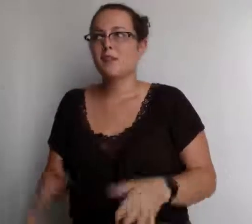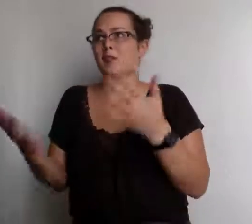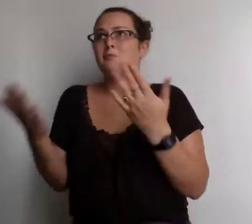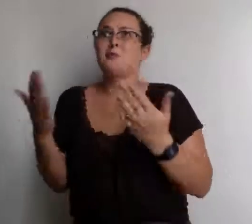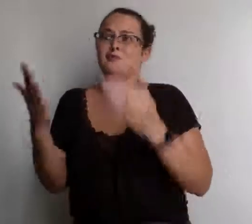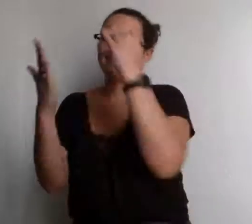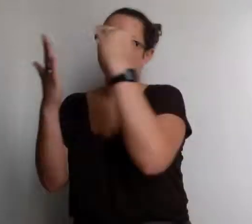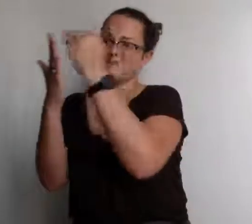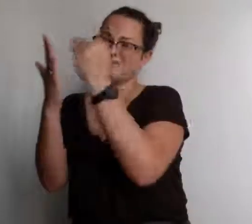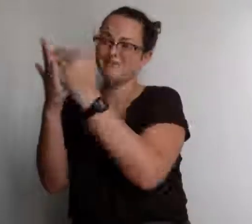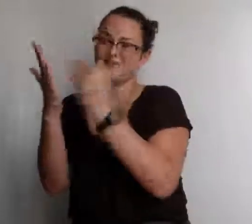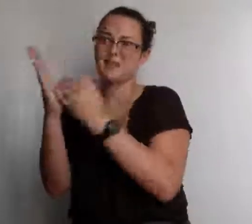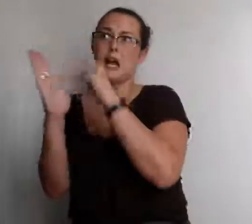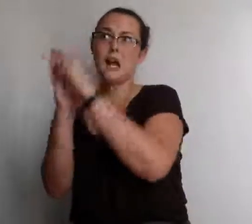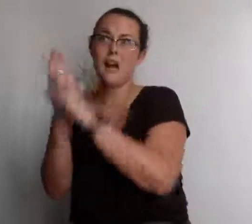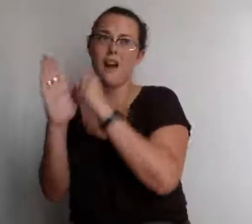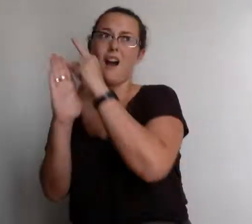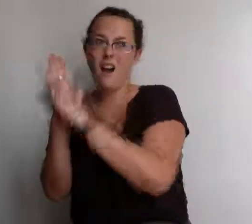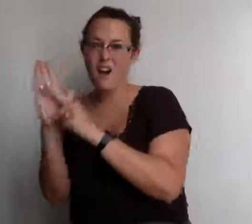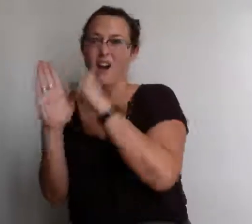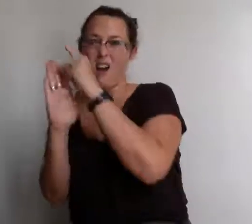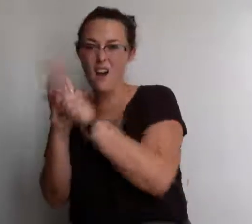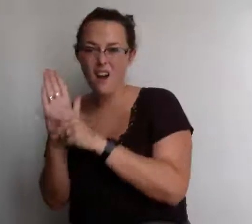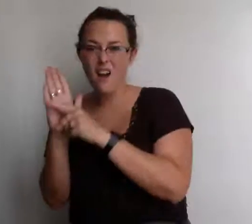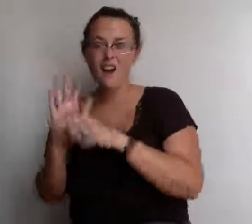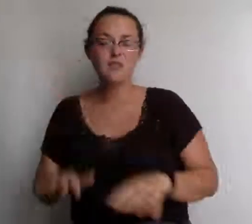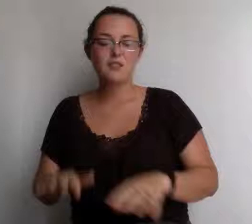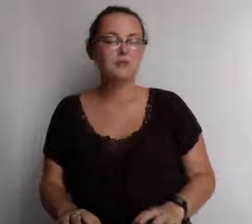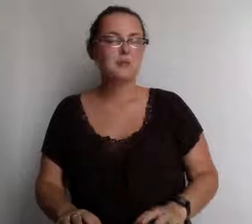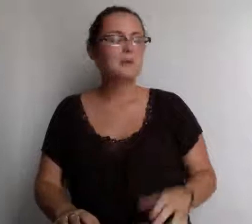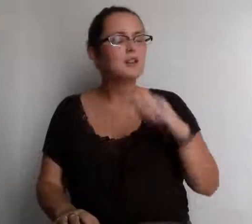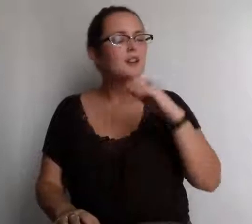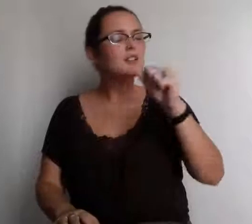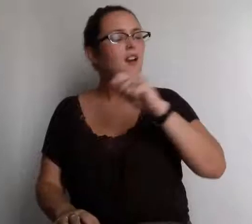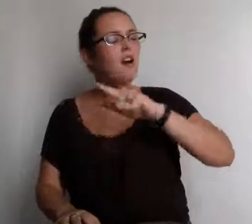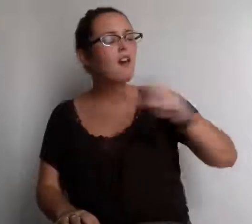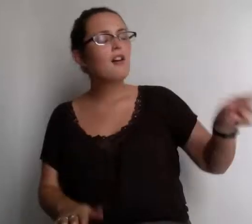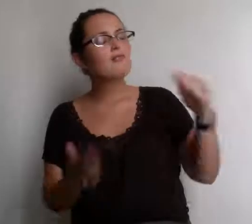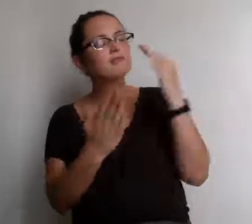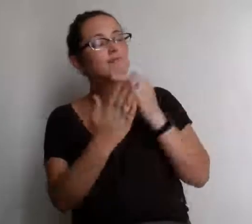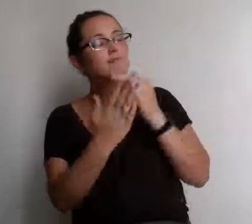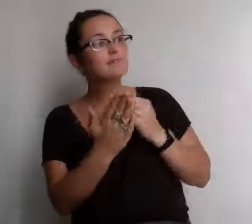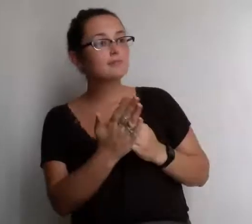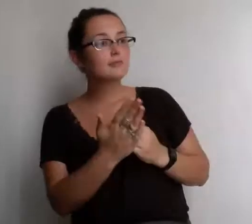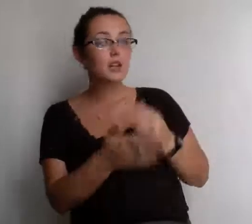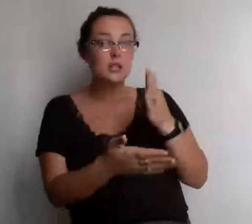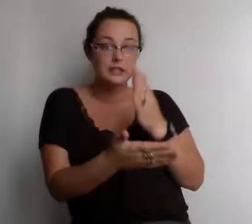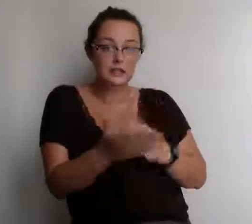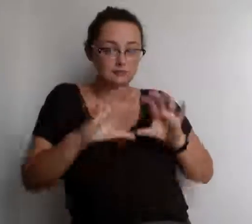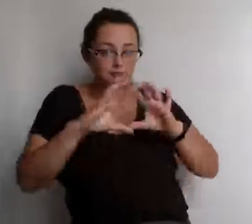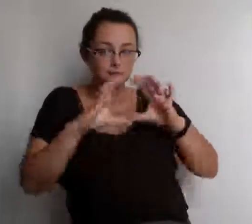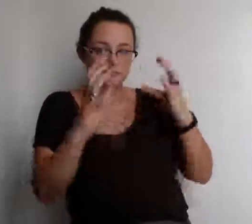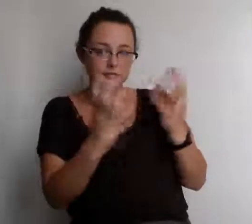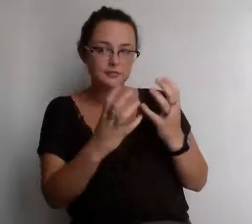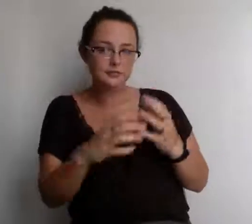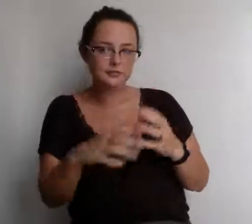I'll have the patient in there for 4 hours. Well, not everything has to be done individually. You'll find you can combine some of your body system assessments. How?